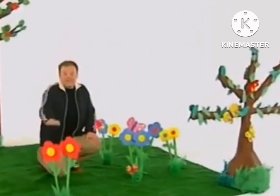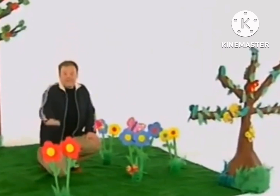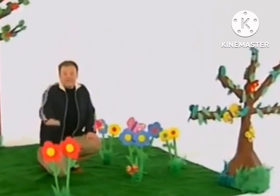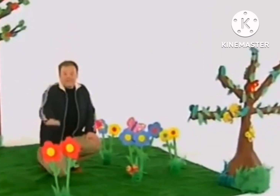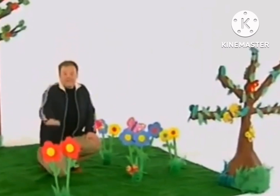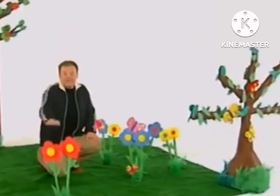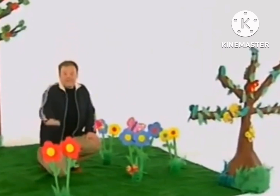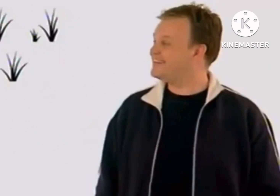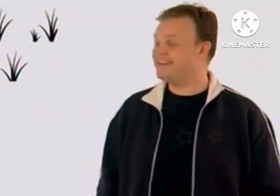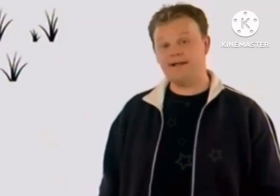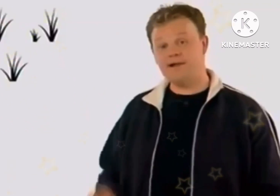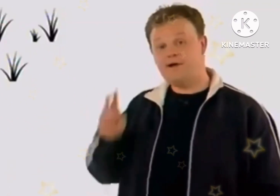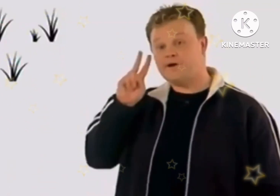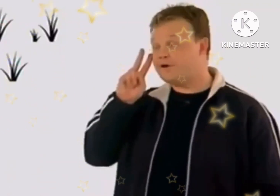five. Look.